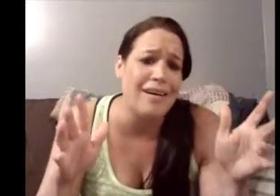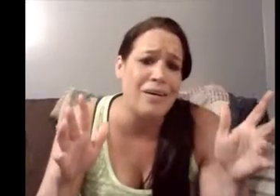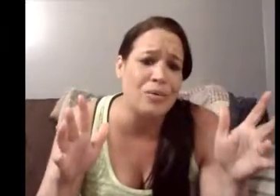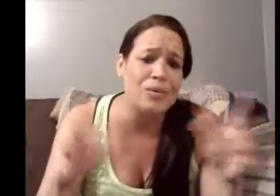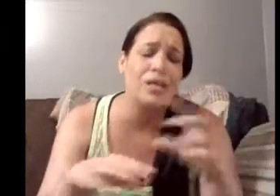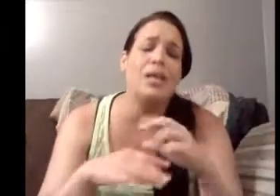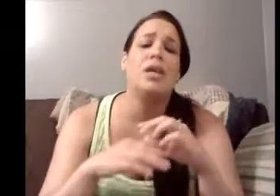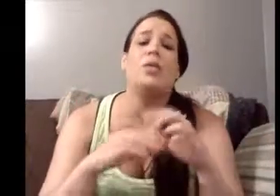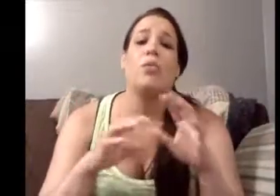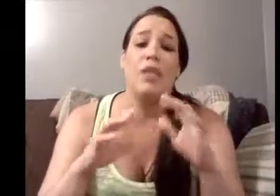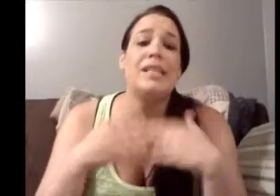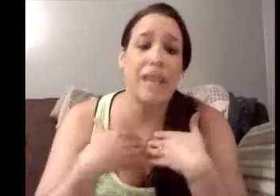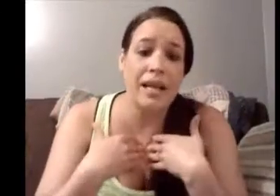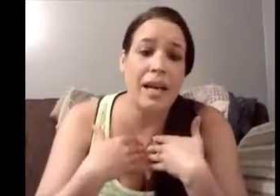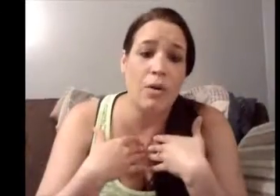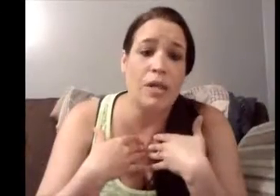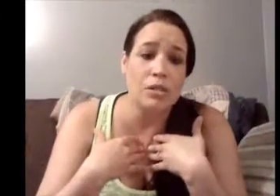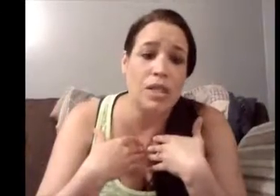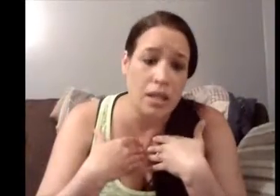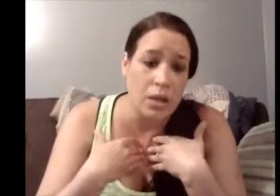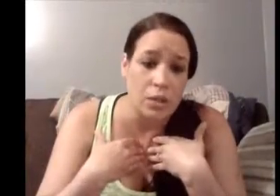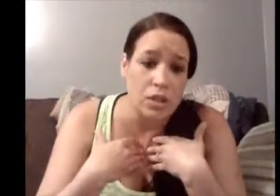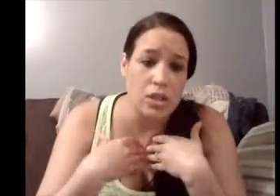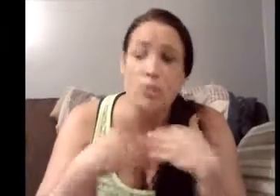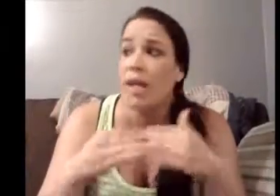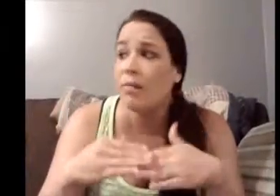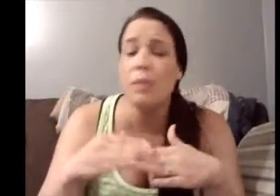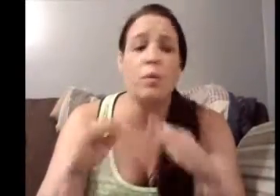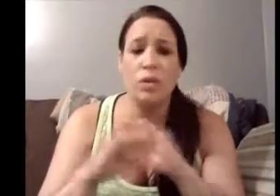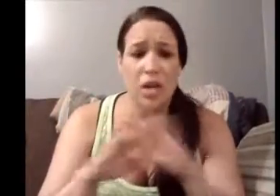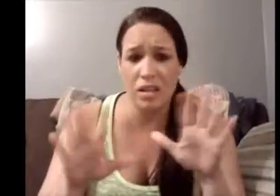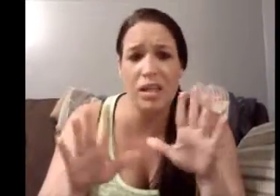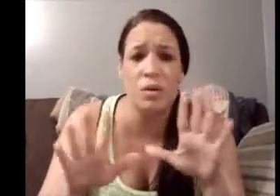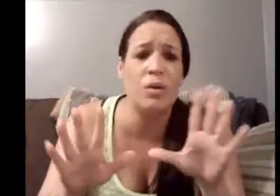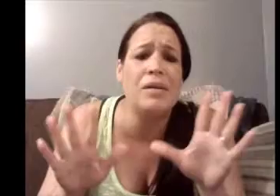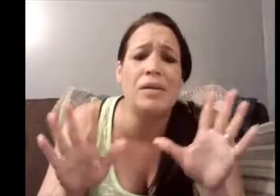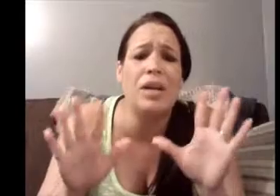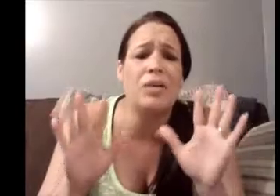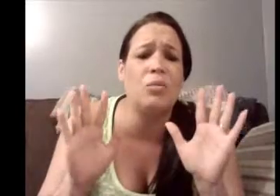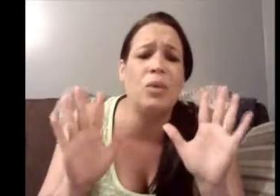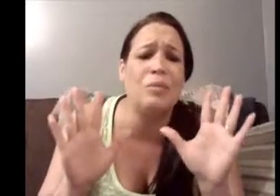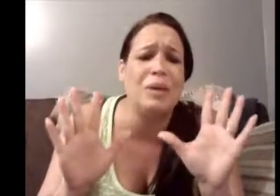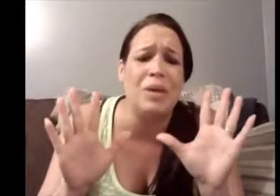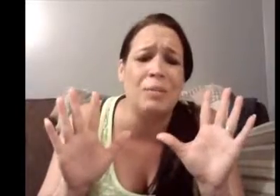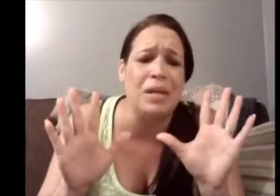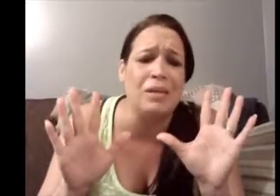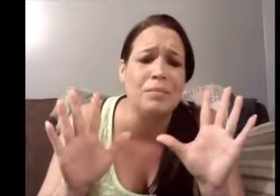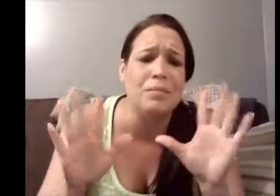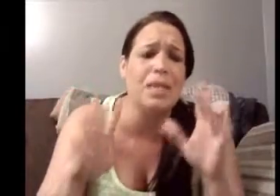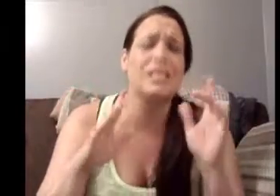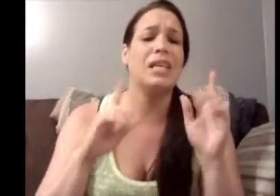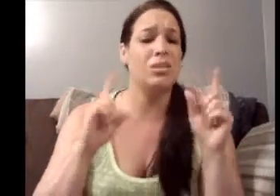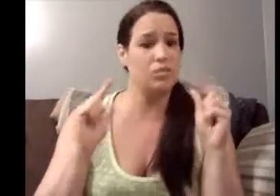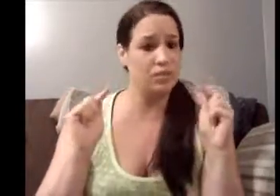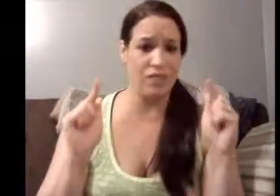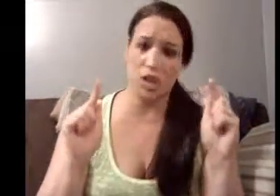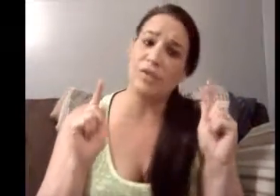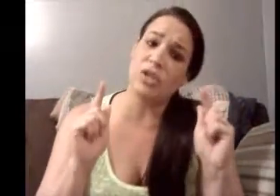out. Well, that's kind of how I do sign language. So deaf people they don't want to be around me because I do very, very